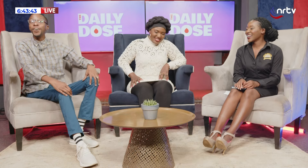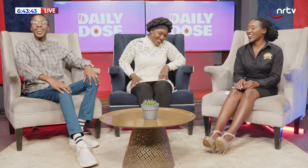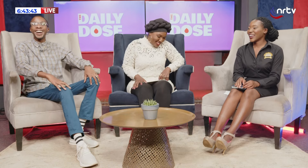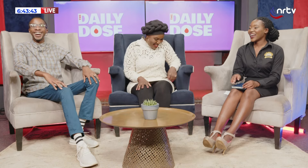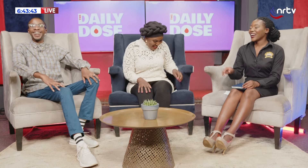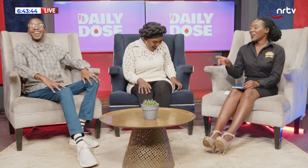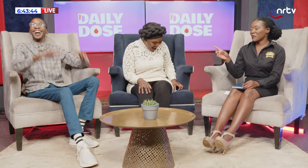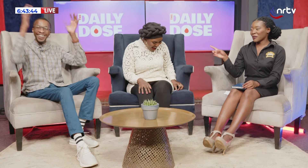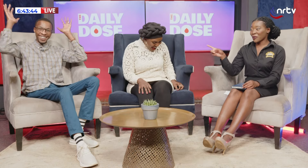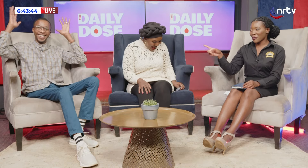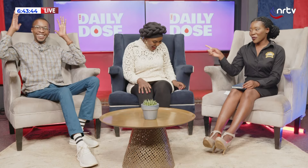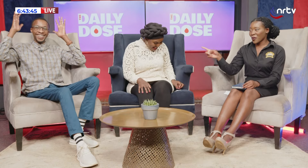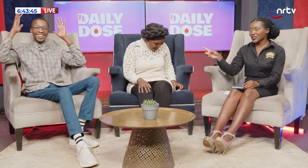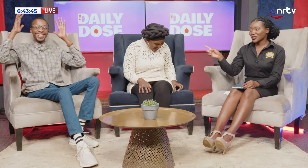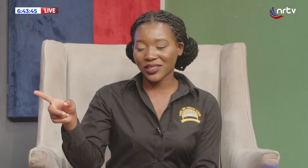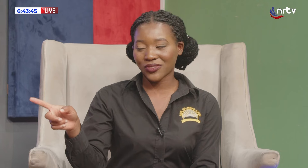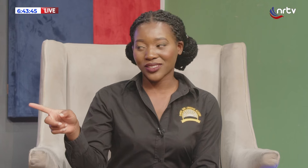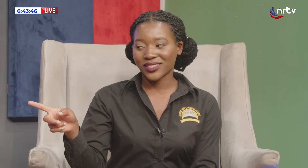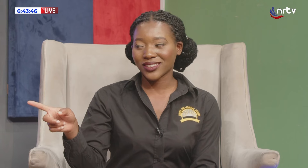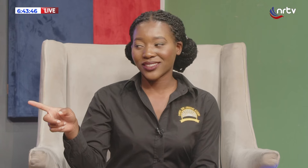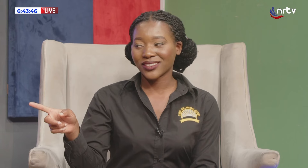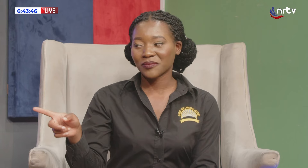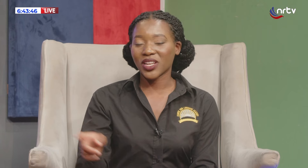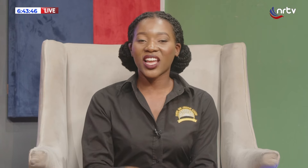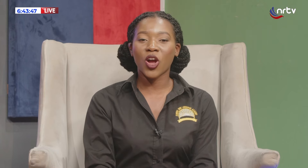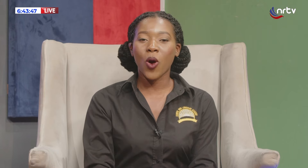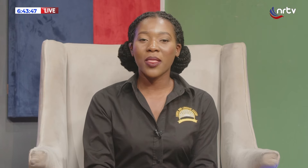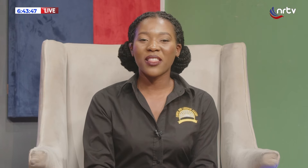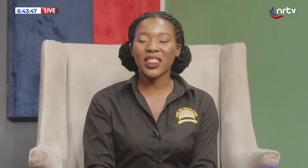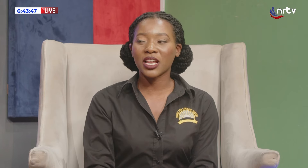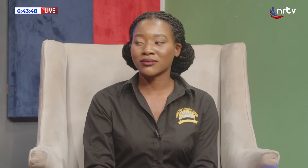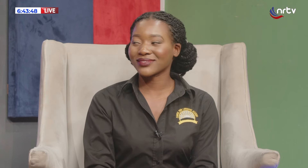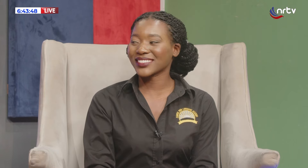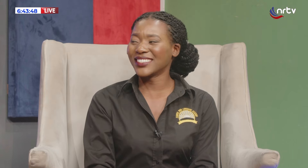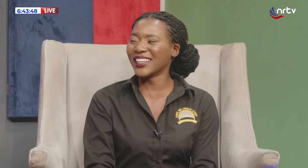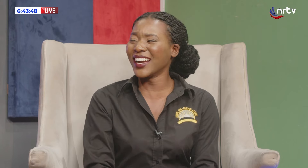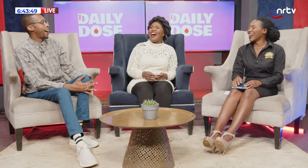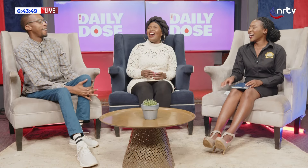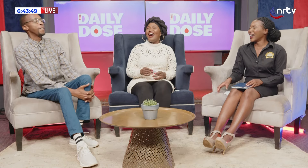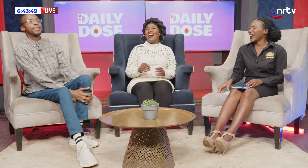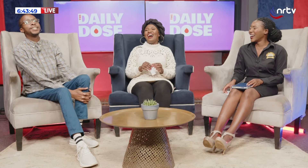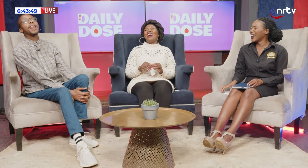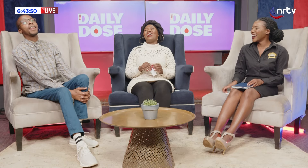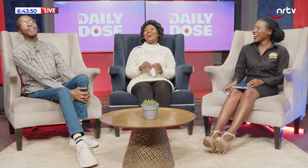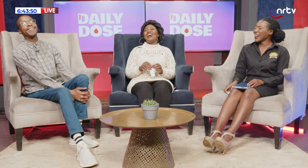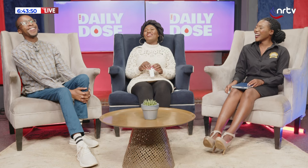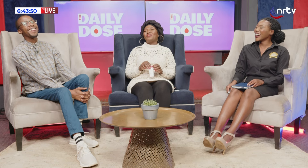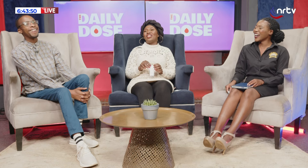Lawyer. But what did you say first? Panzi lobola, panzi lola. That's it.